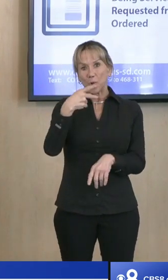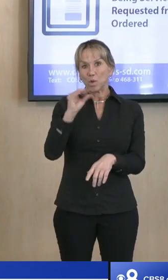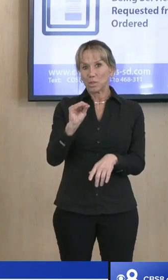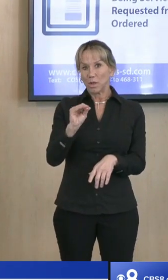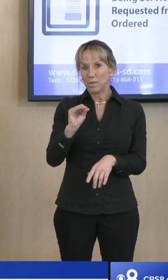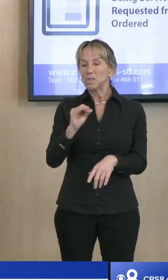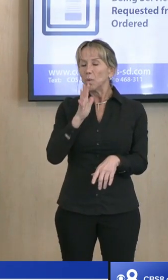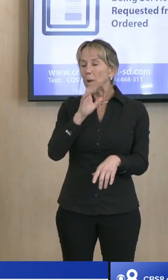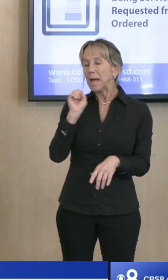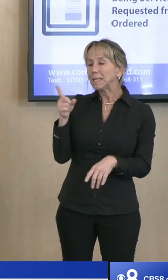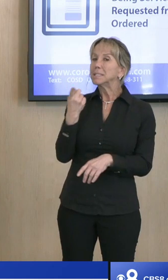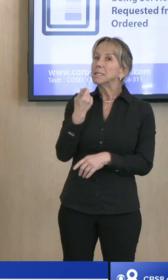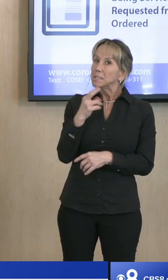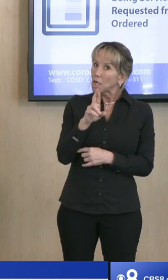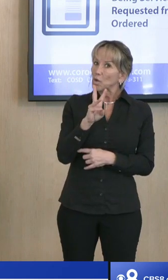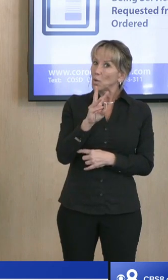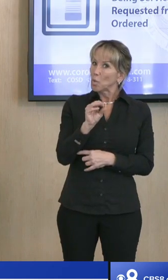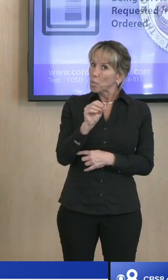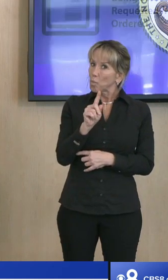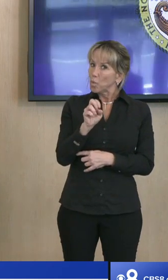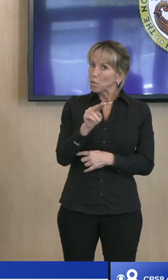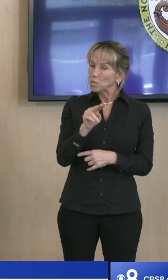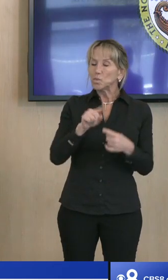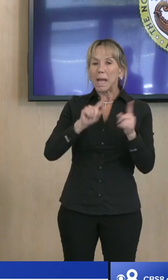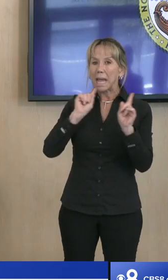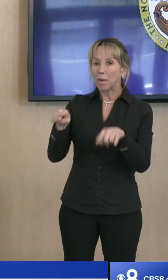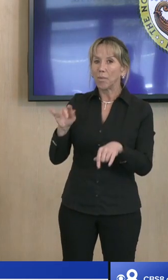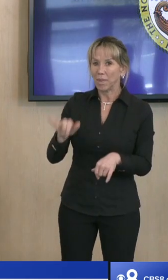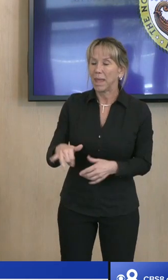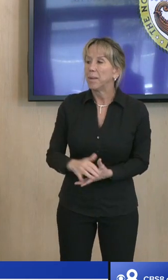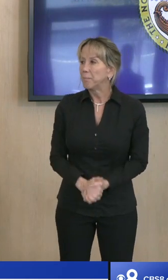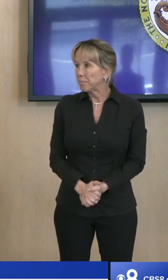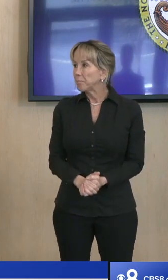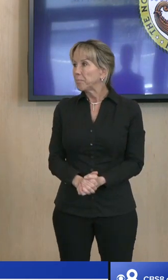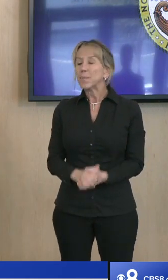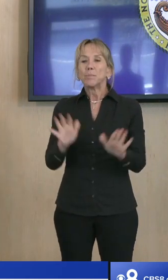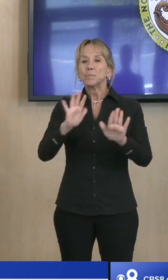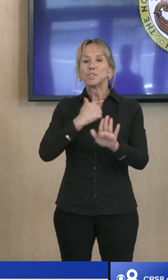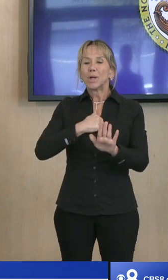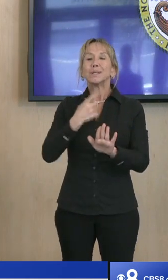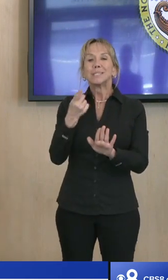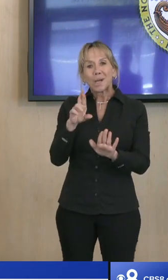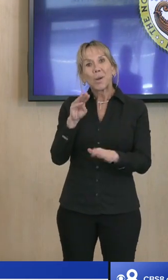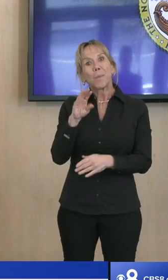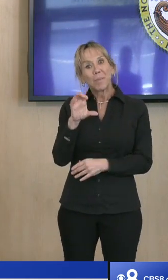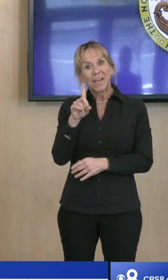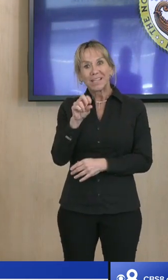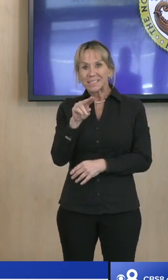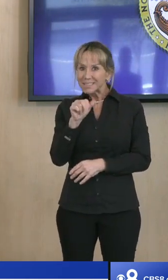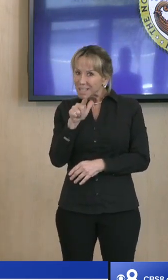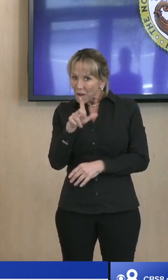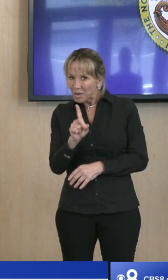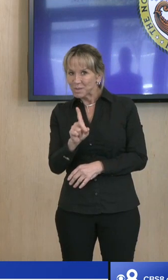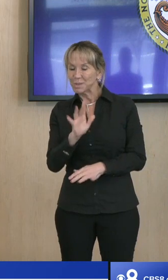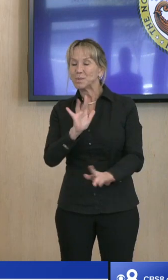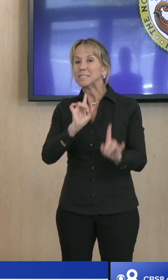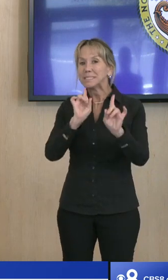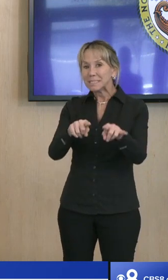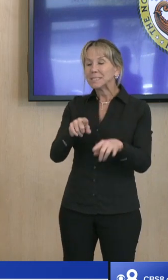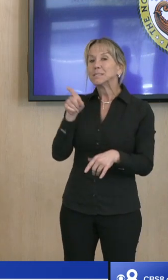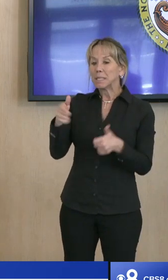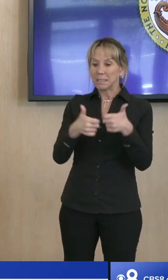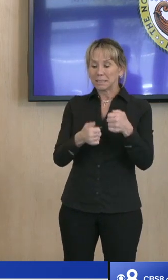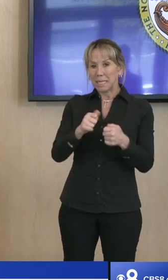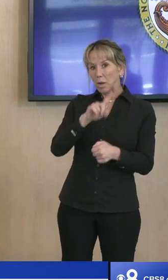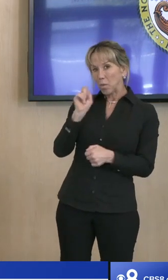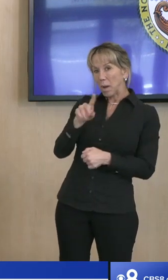to answer that question. I think actually Dr. Oh, McDonald. Dr. McDonald's going to answer. The question is from